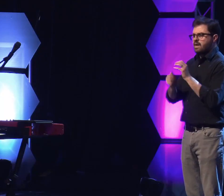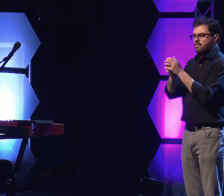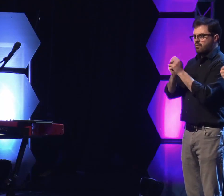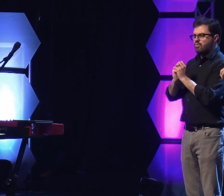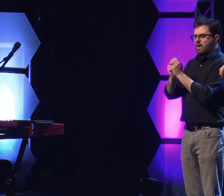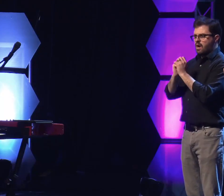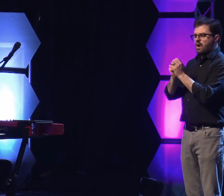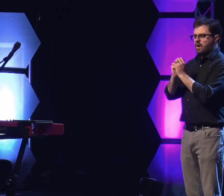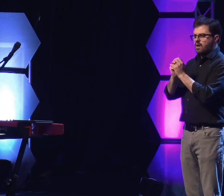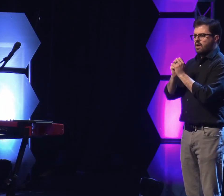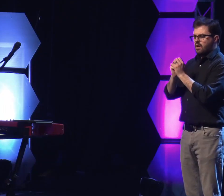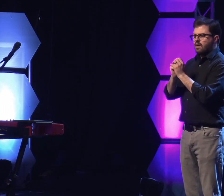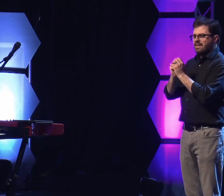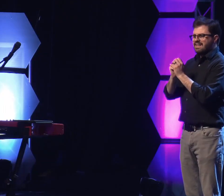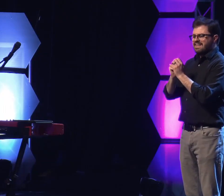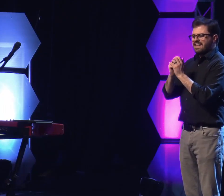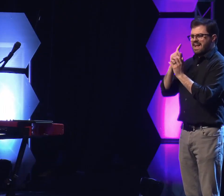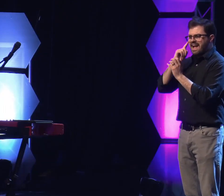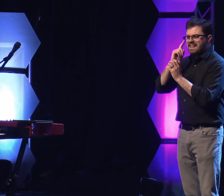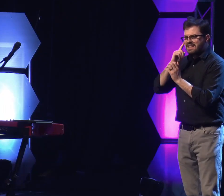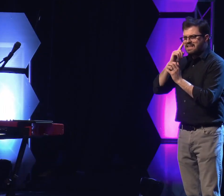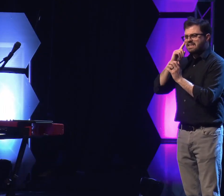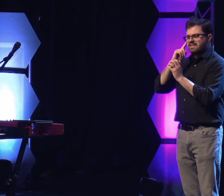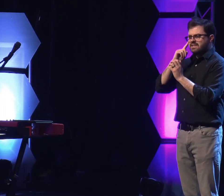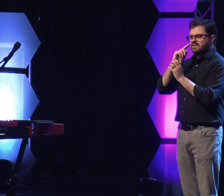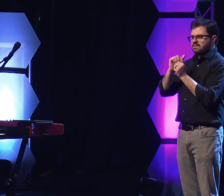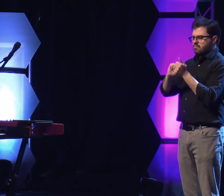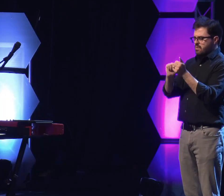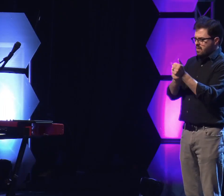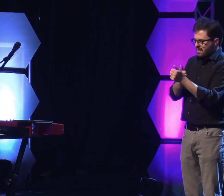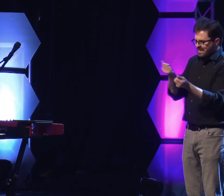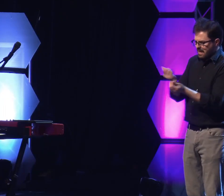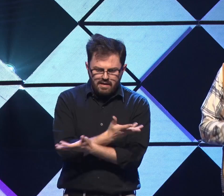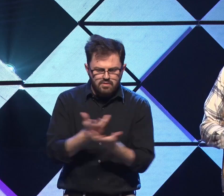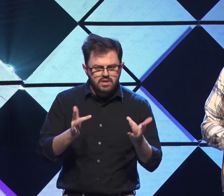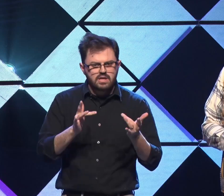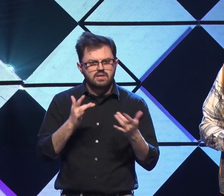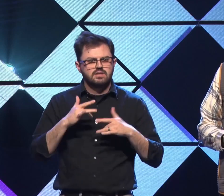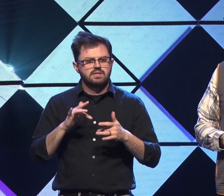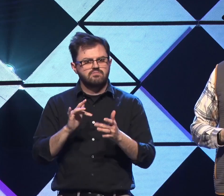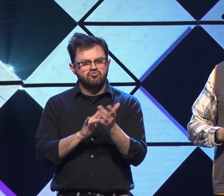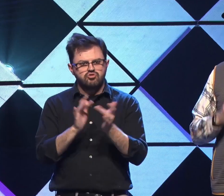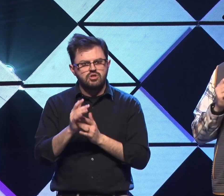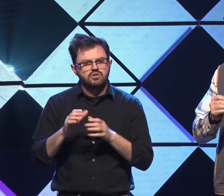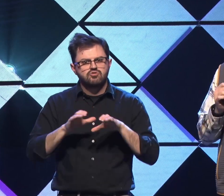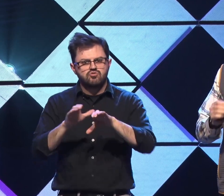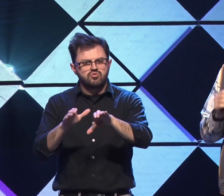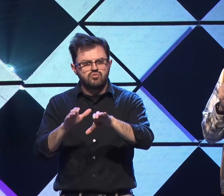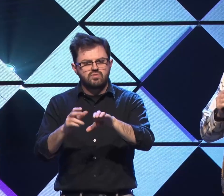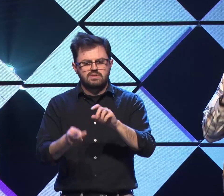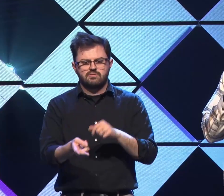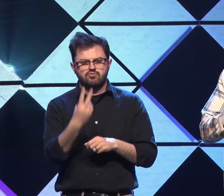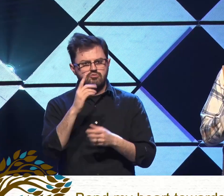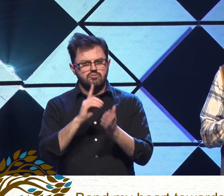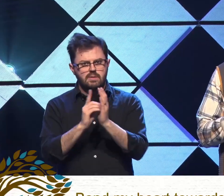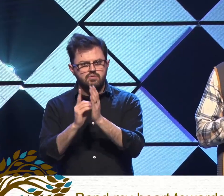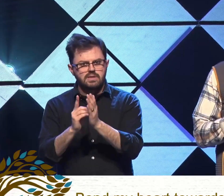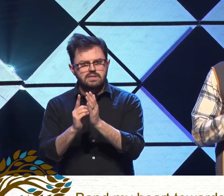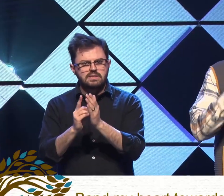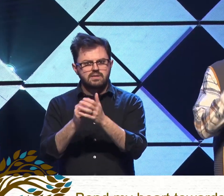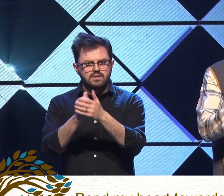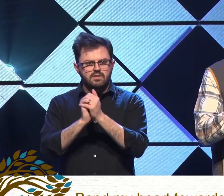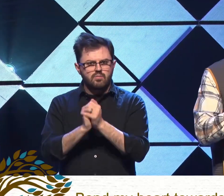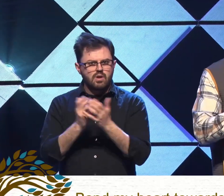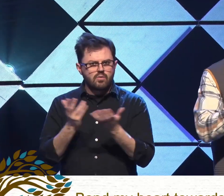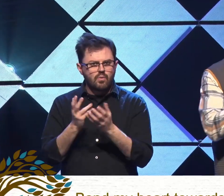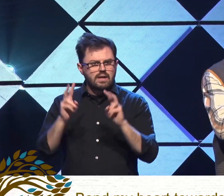is the prayer at the very heartbeat of the two demonstrations of Jesus, is this: bend my heart towards justice